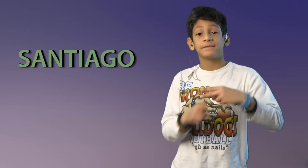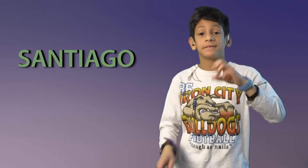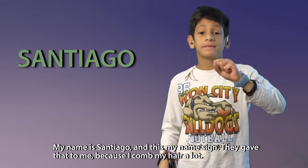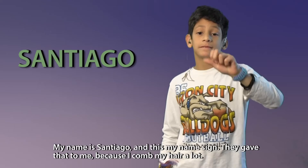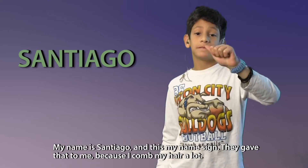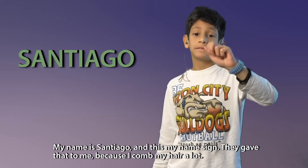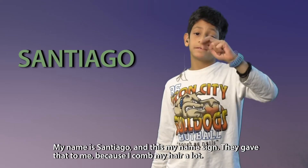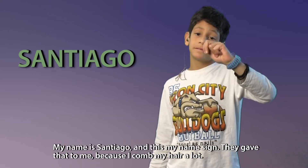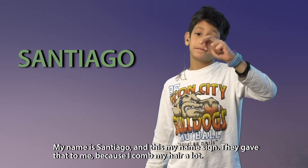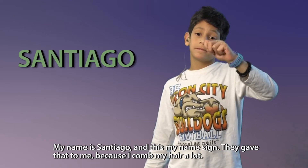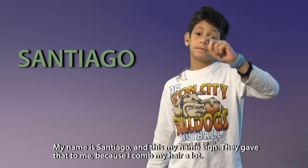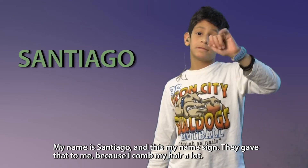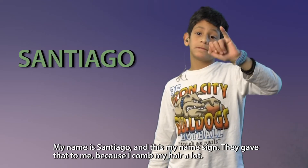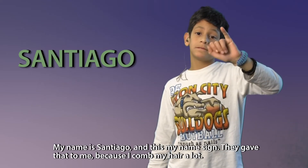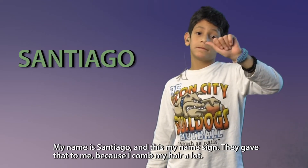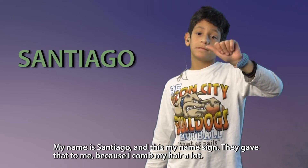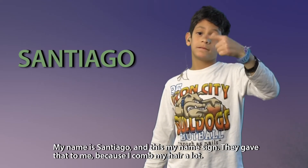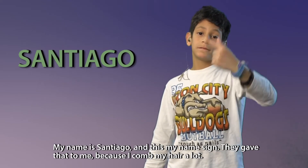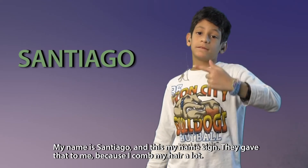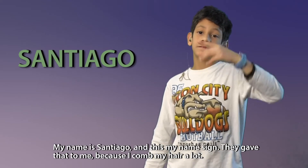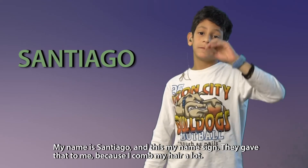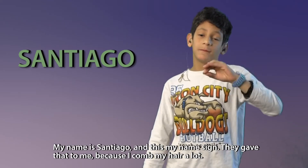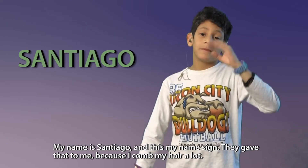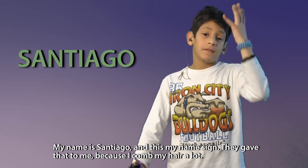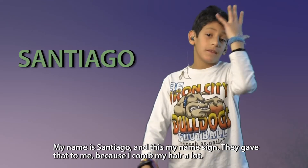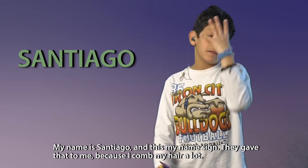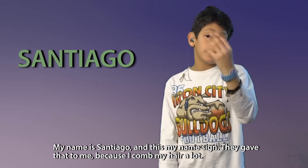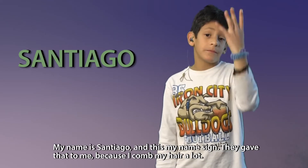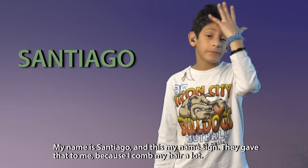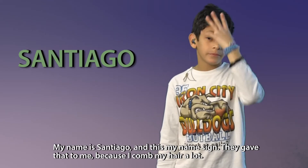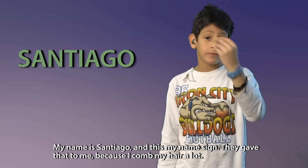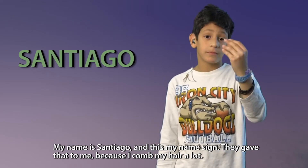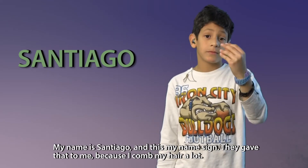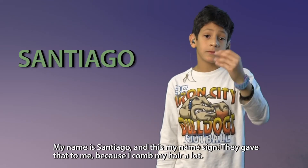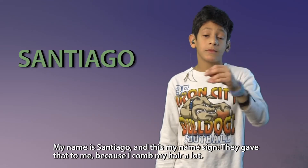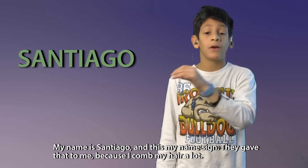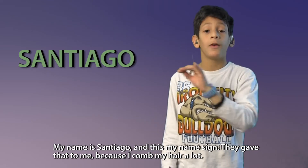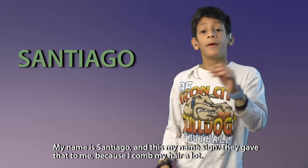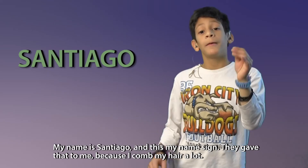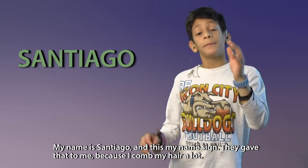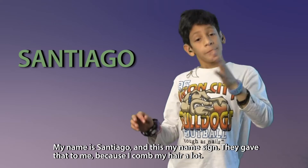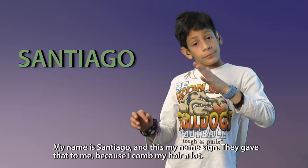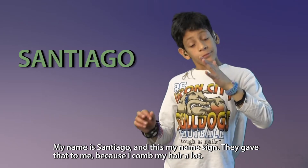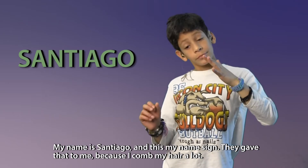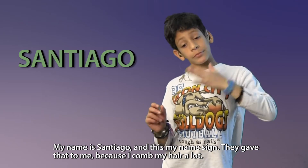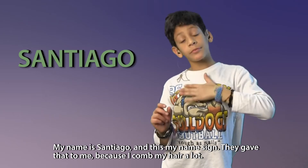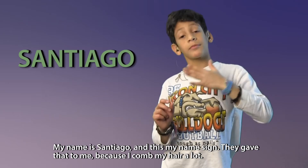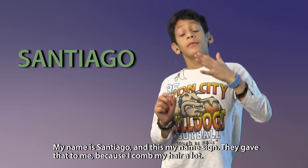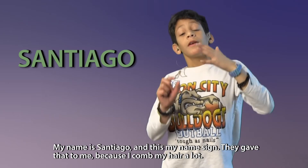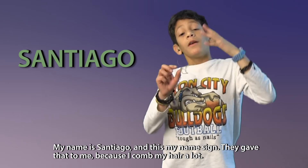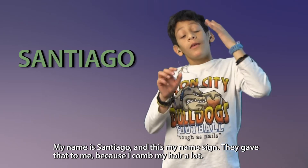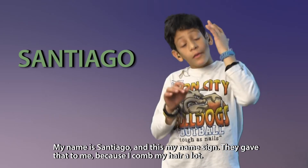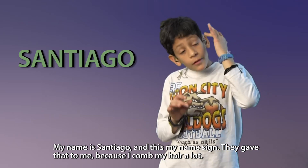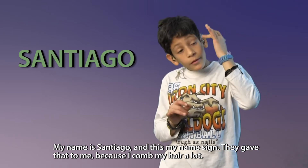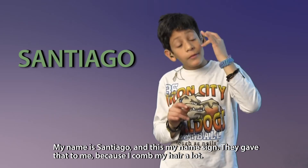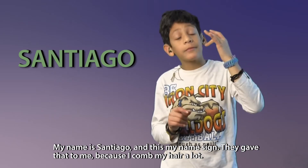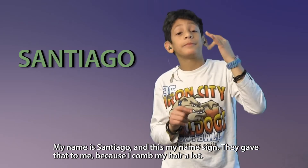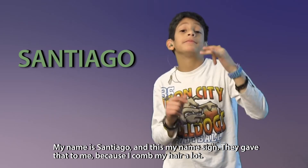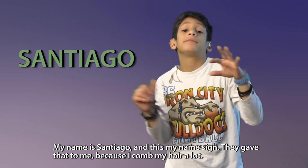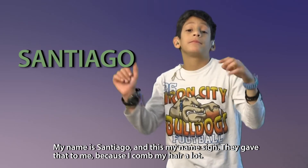My name is Santiago, and this is my name sign, and they gave